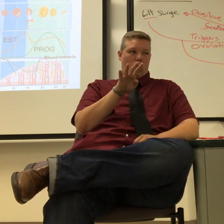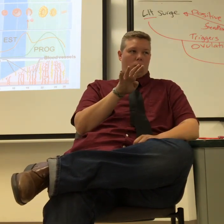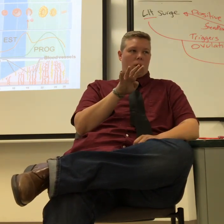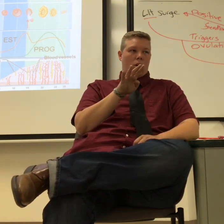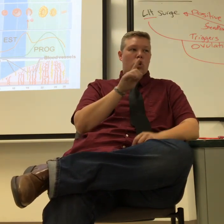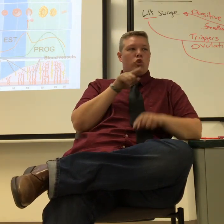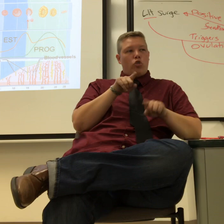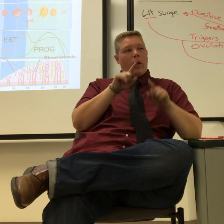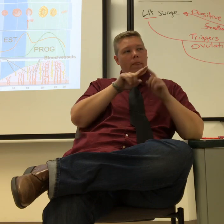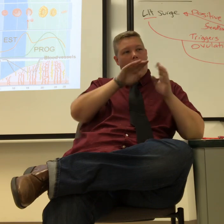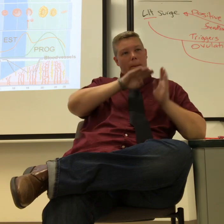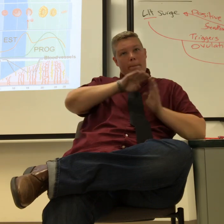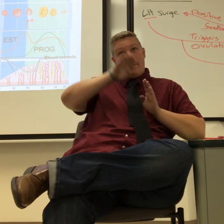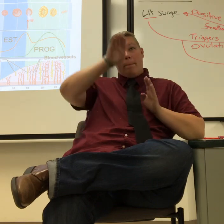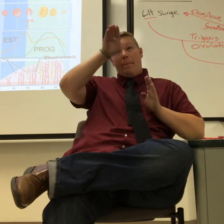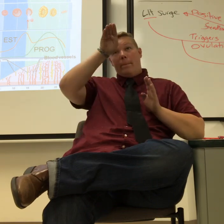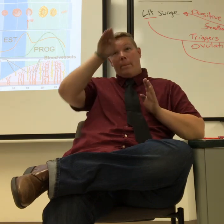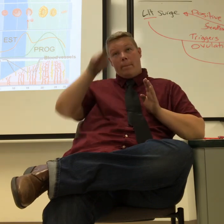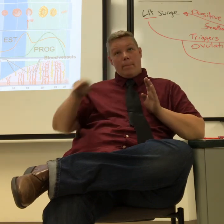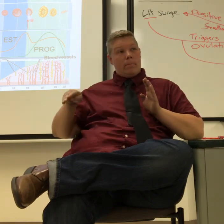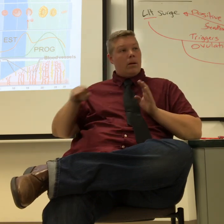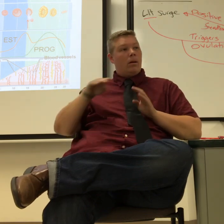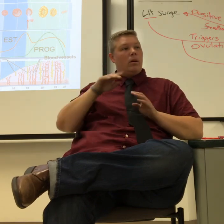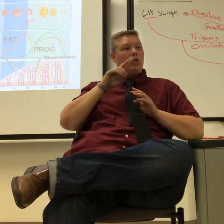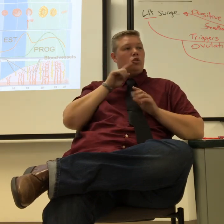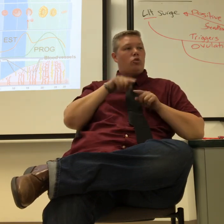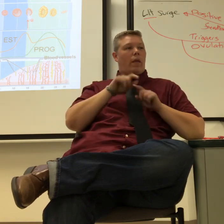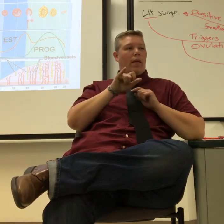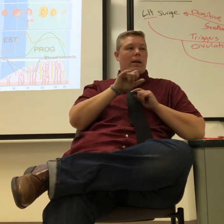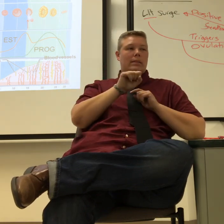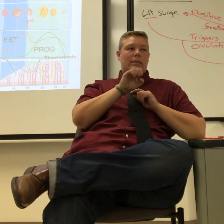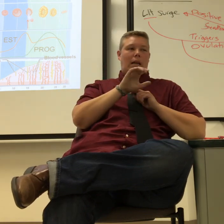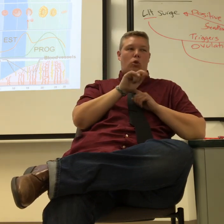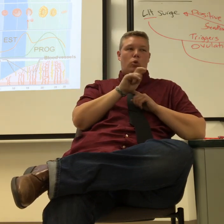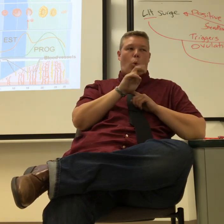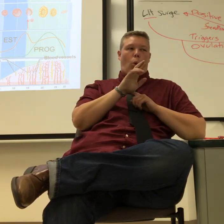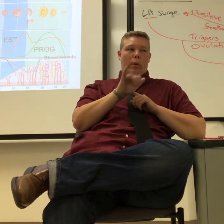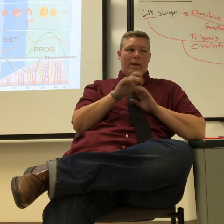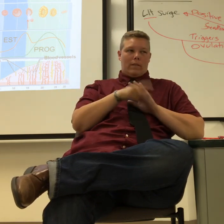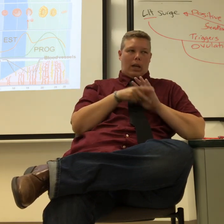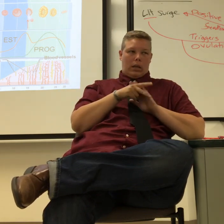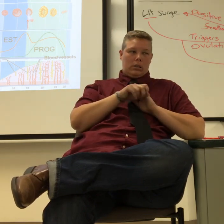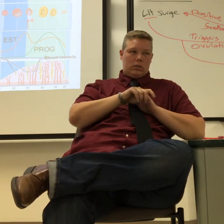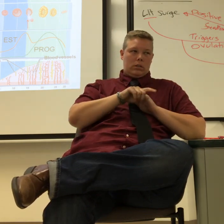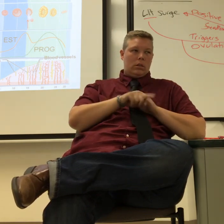peak of the secretory phase, okay, if you have it. So